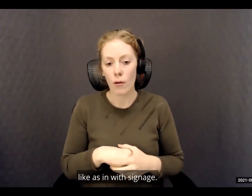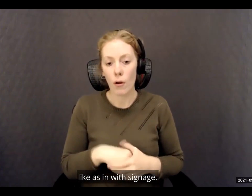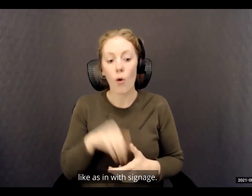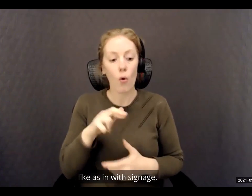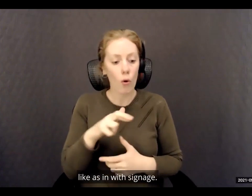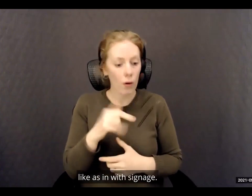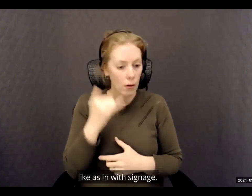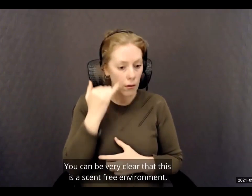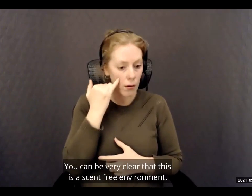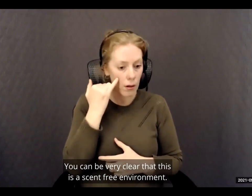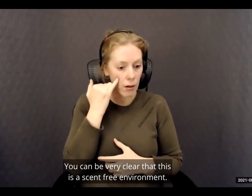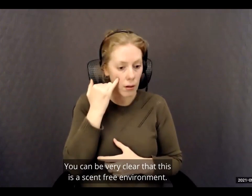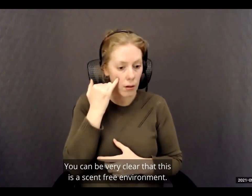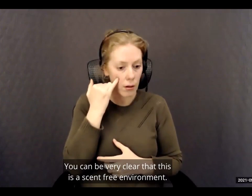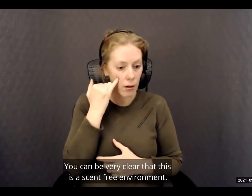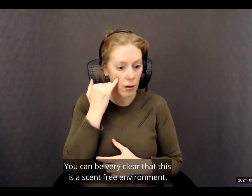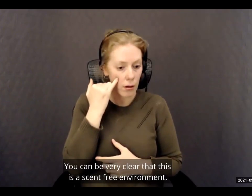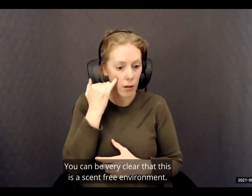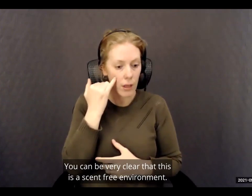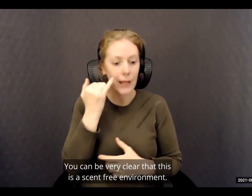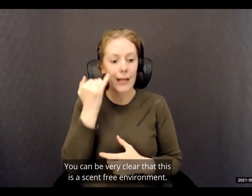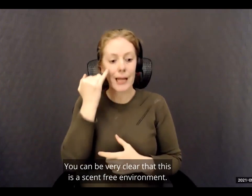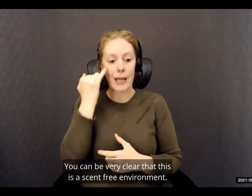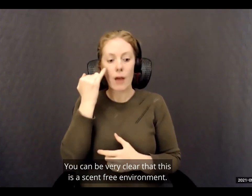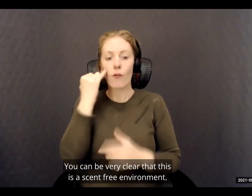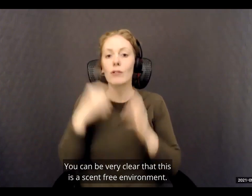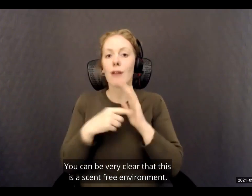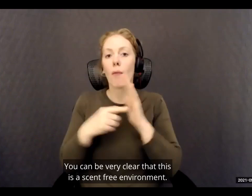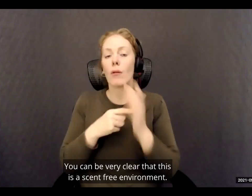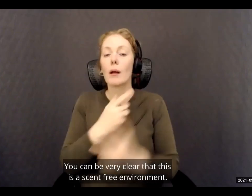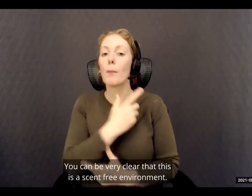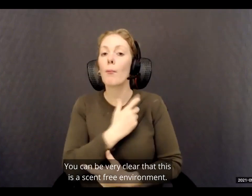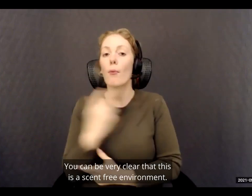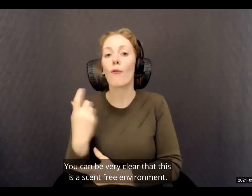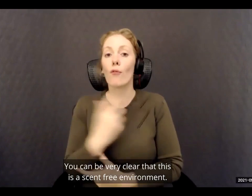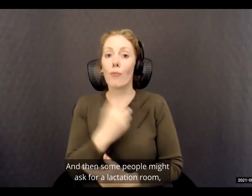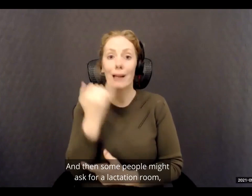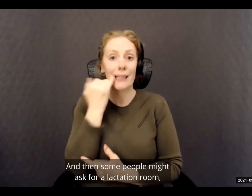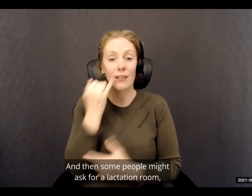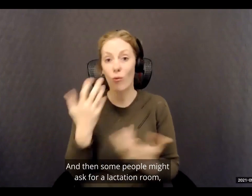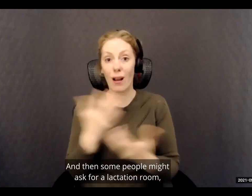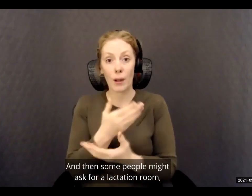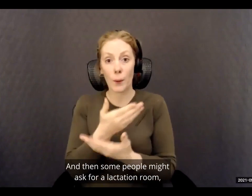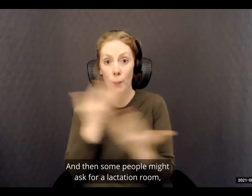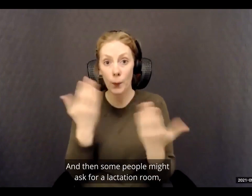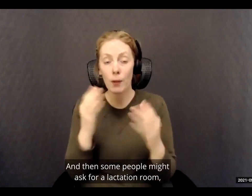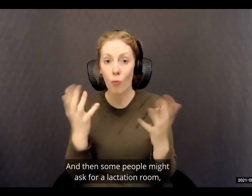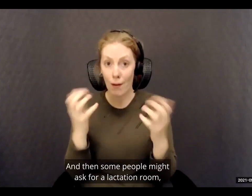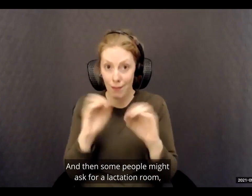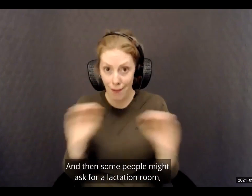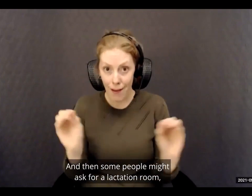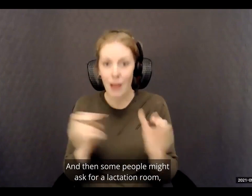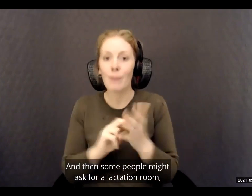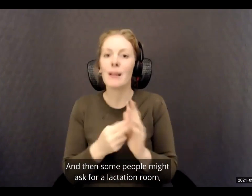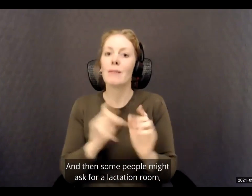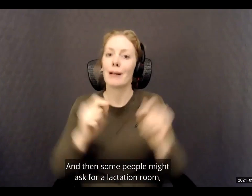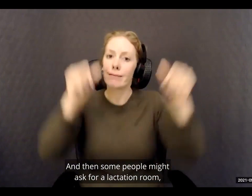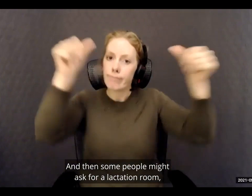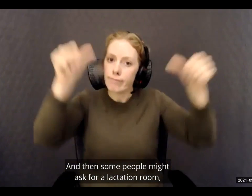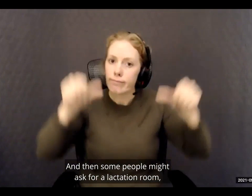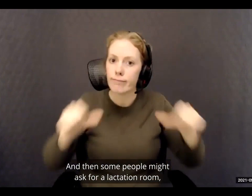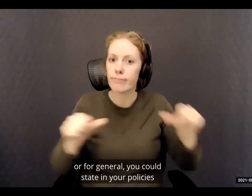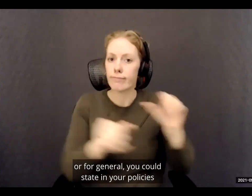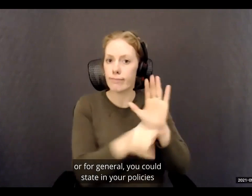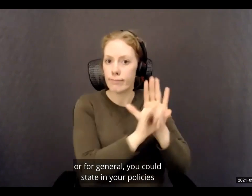signage. You can be very clear that this is a scent-free environment. And then some people might ask for a lactation